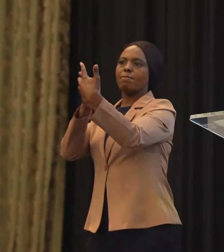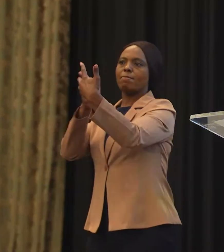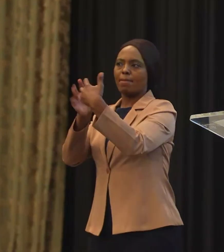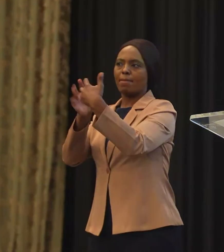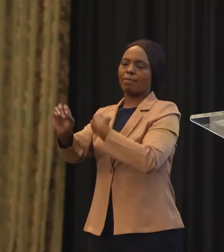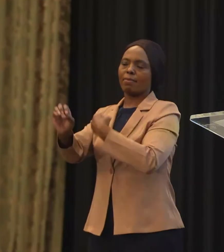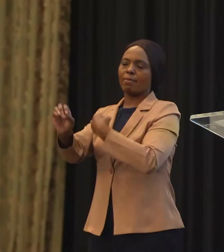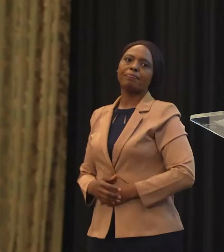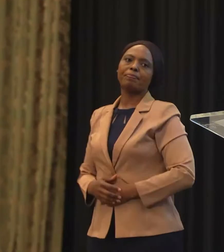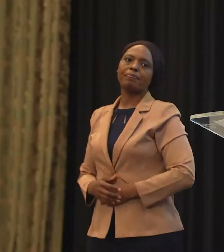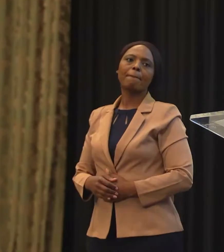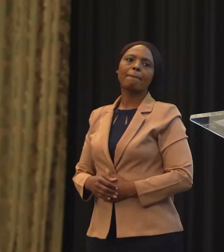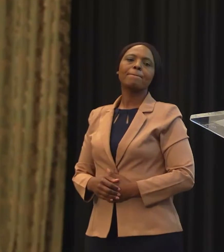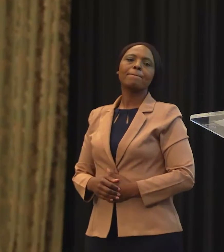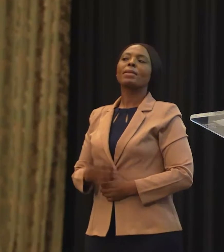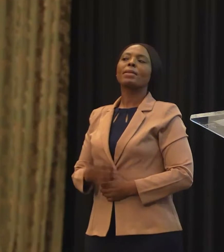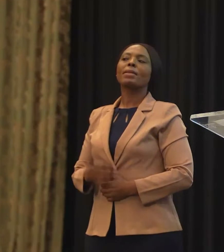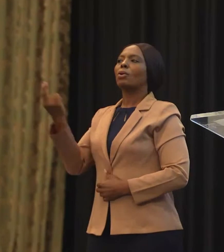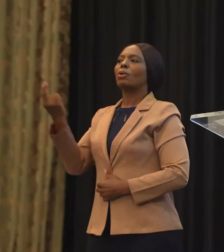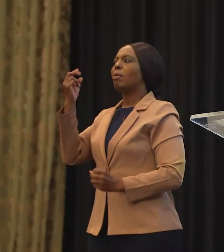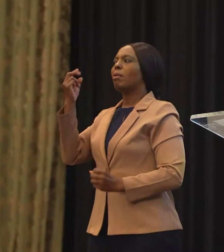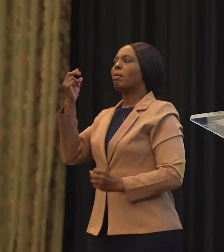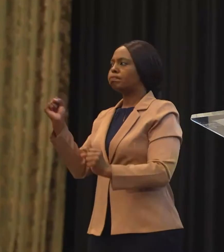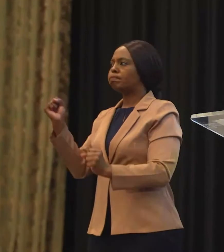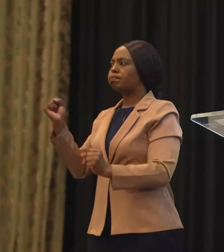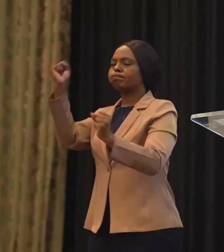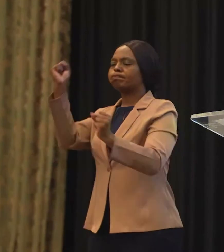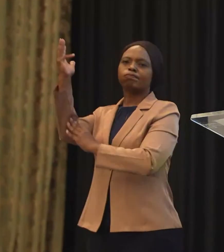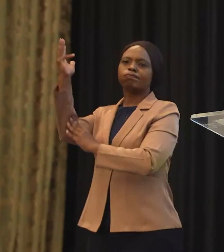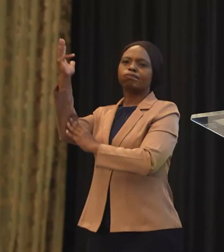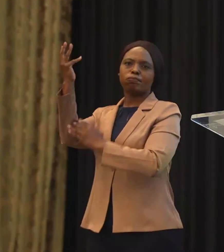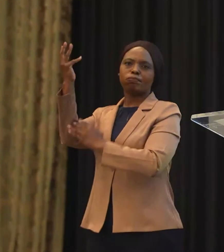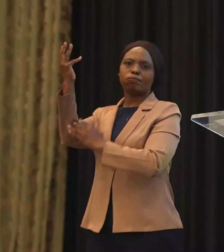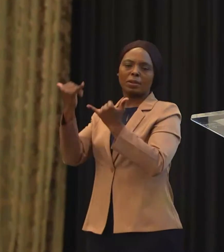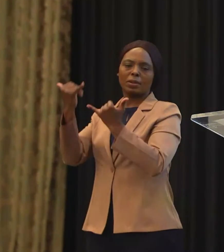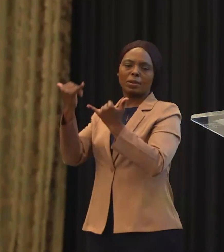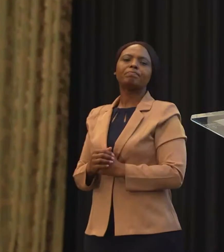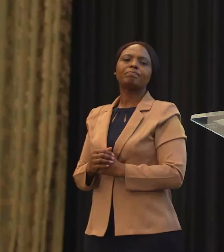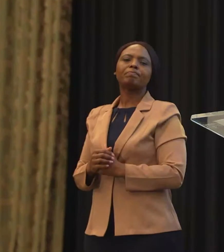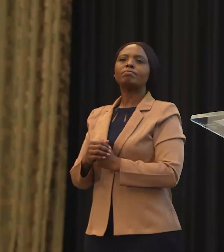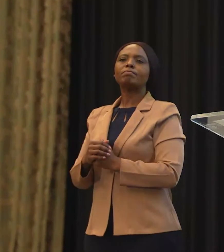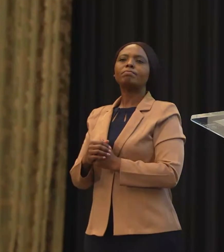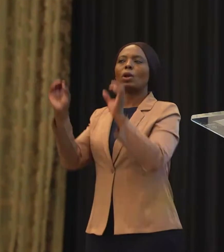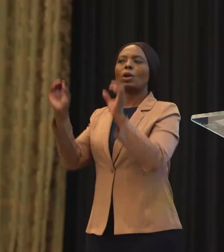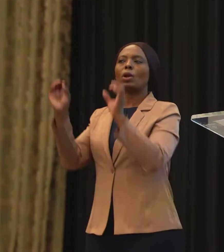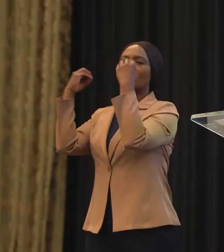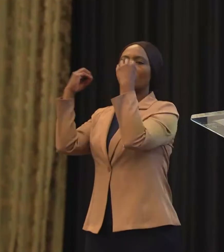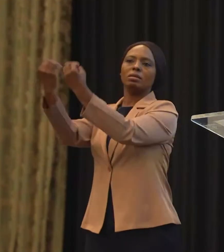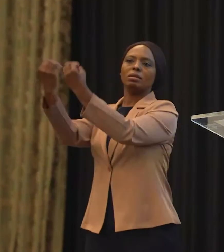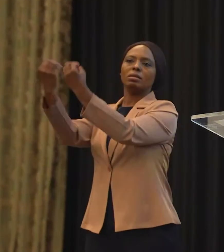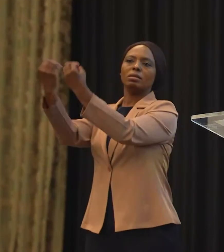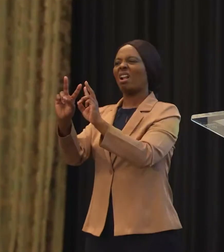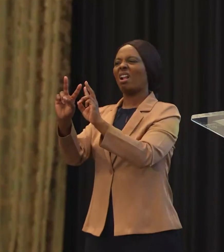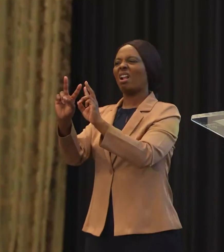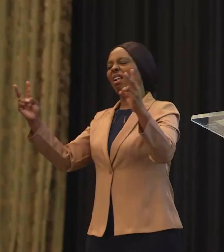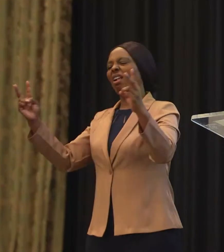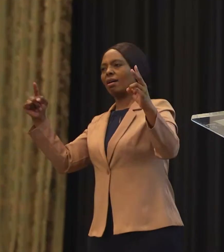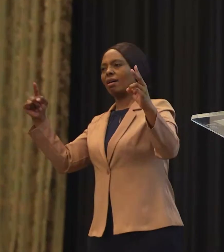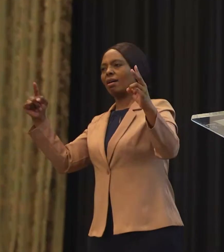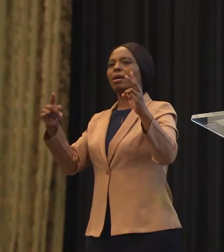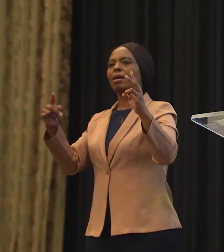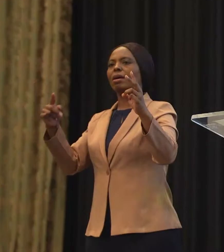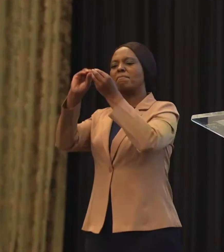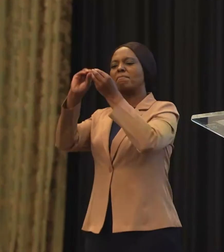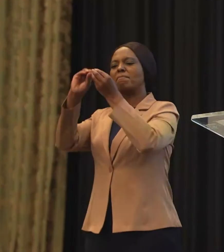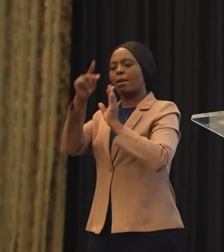also, we touched on there's currently organizations that are currently busy with also policy reviews,